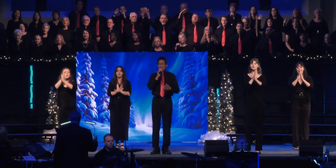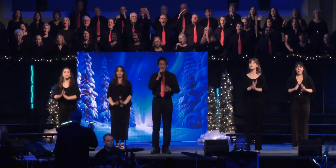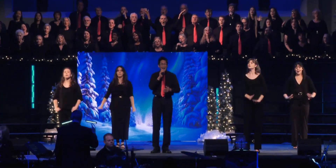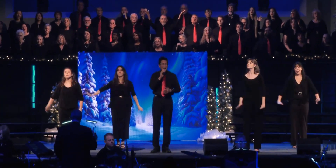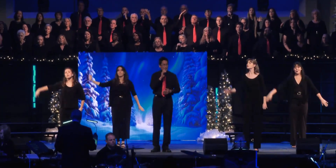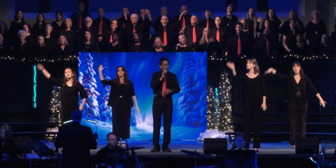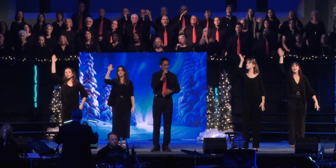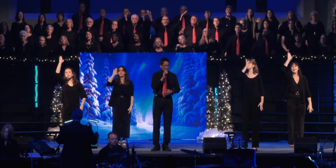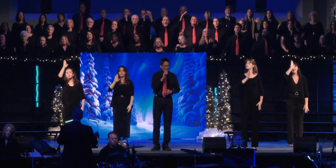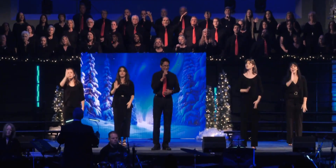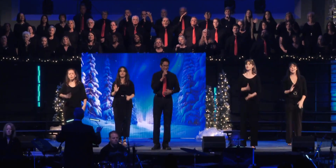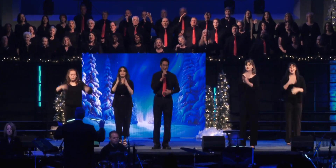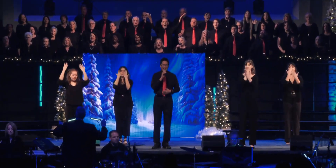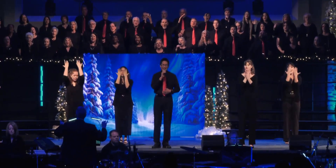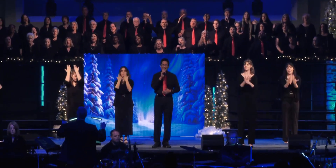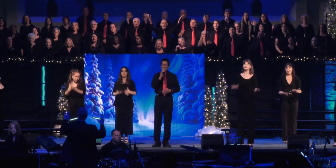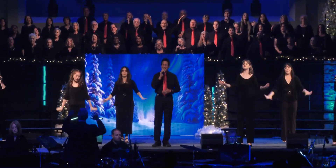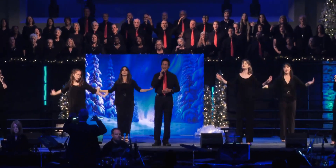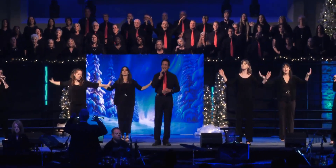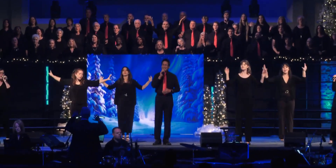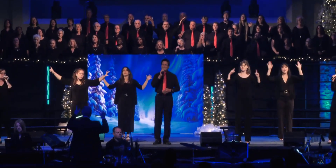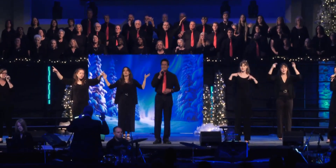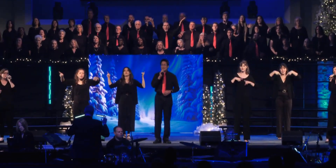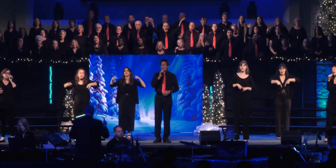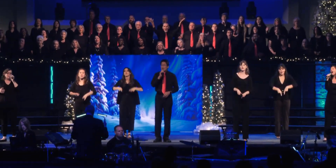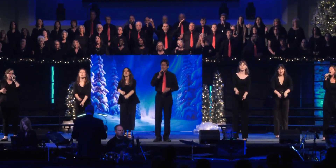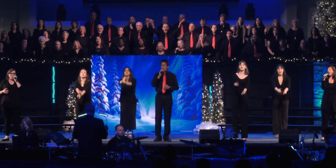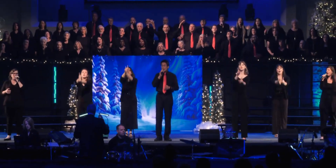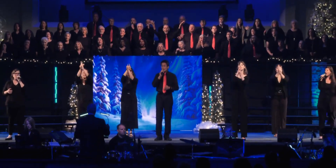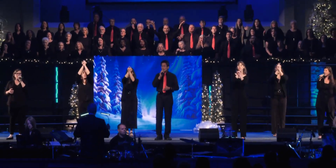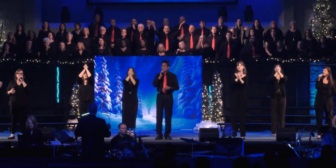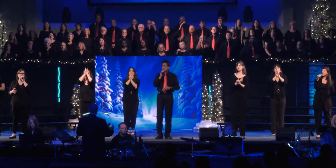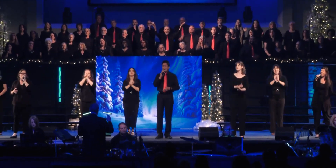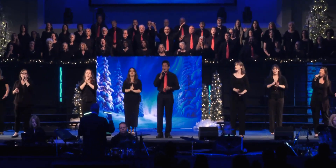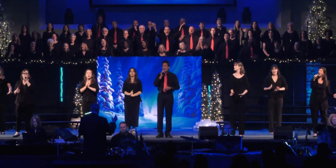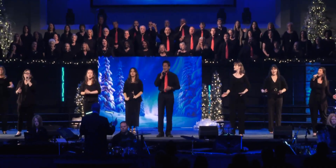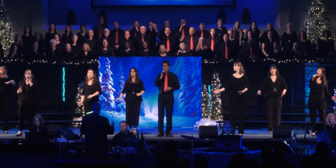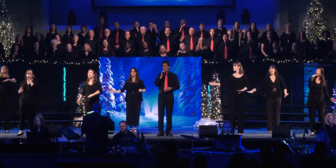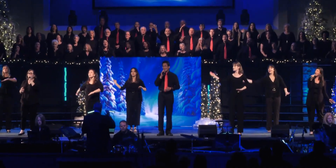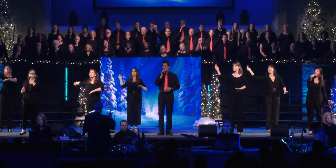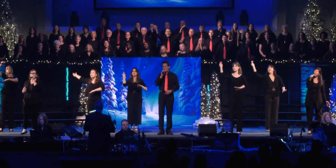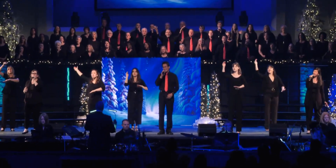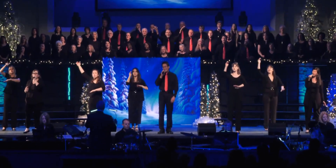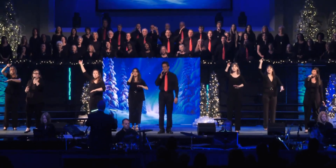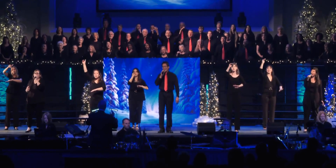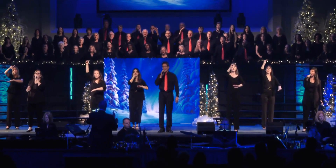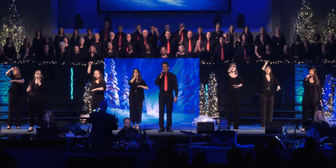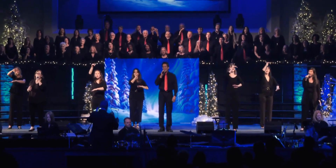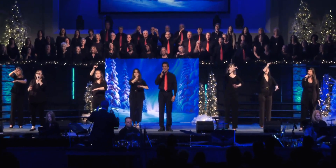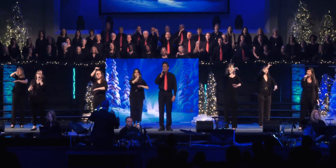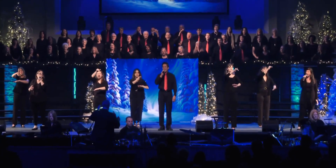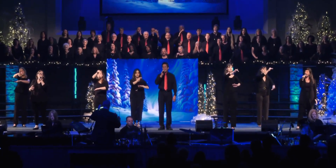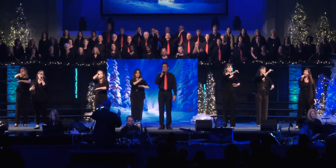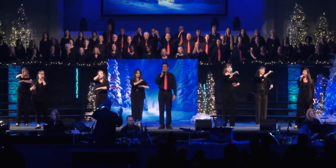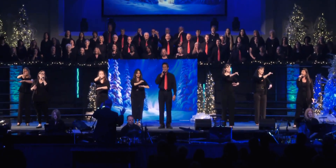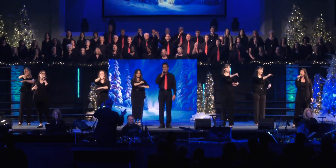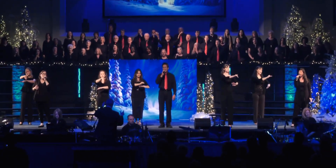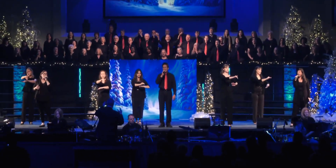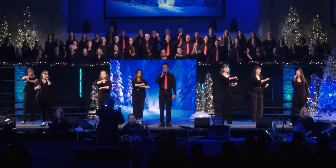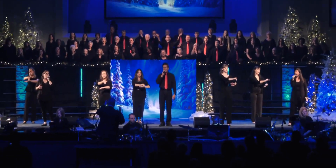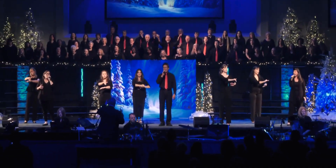When God broke the silence on a silent night